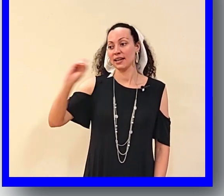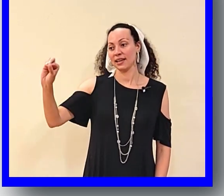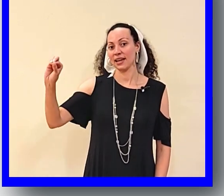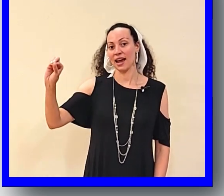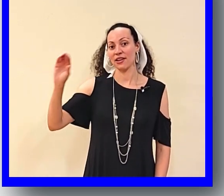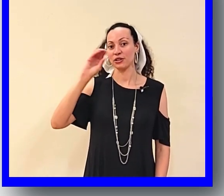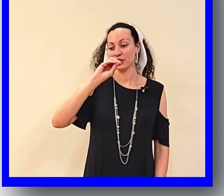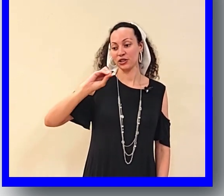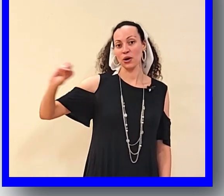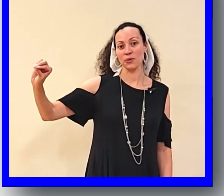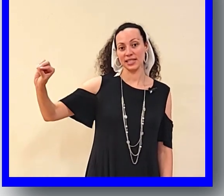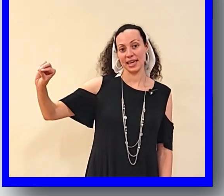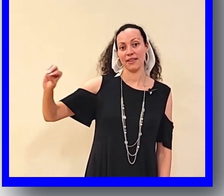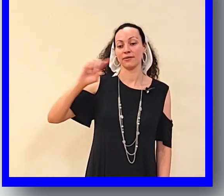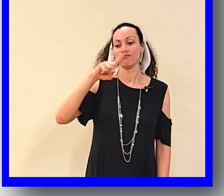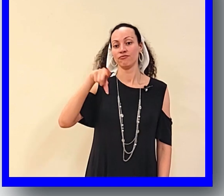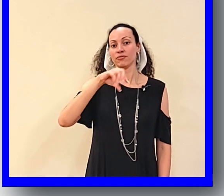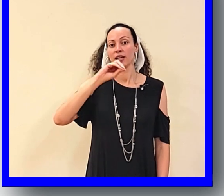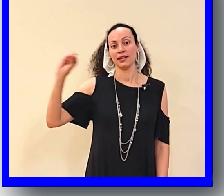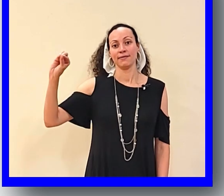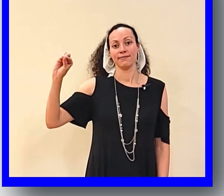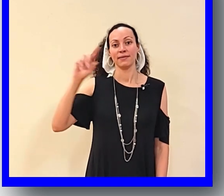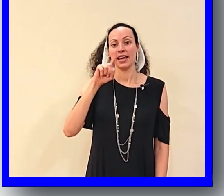Z and then do your 2 O's together.